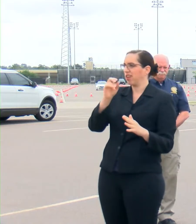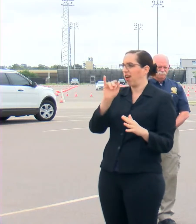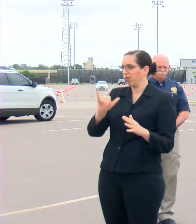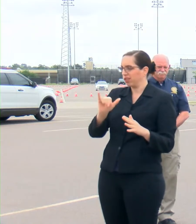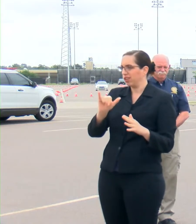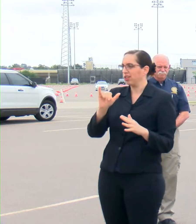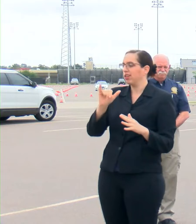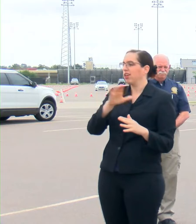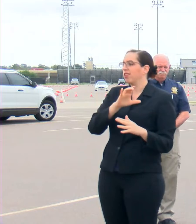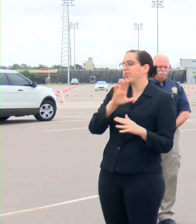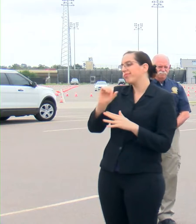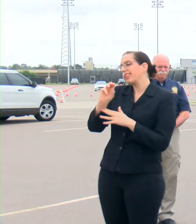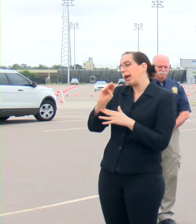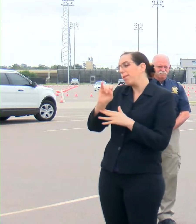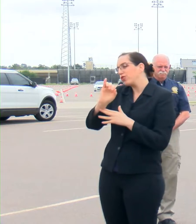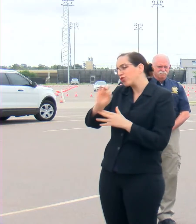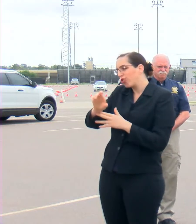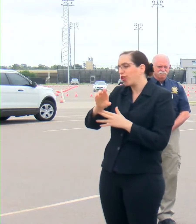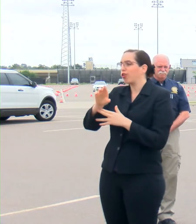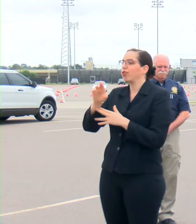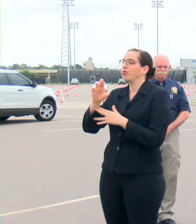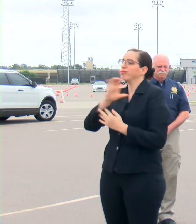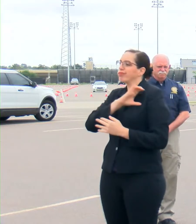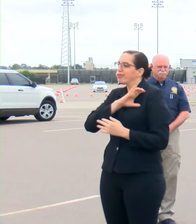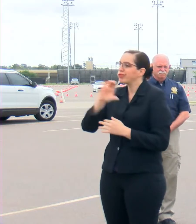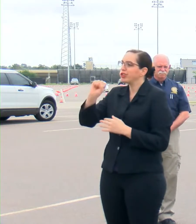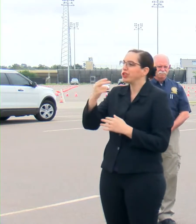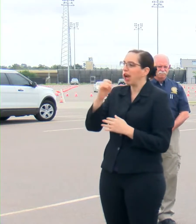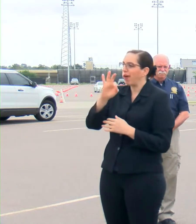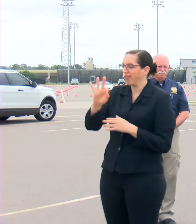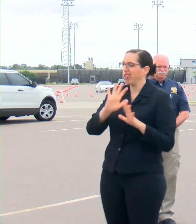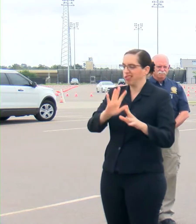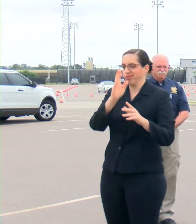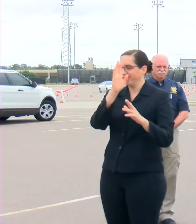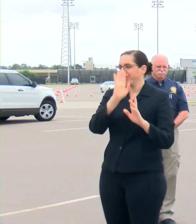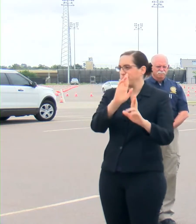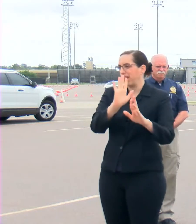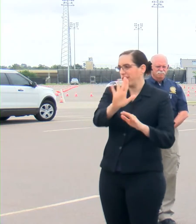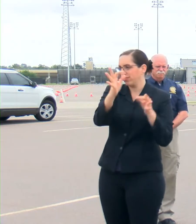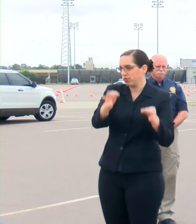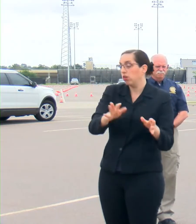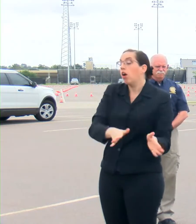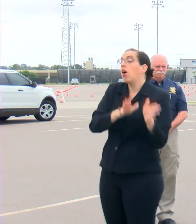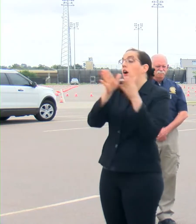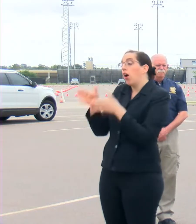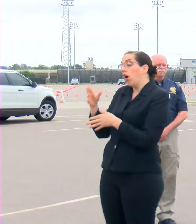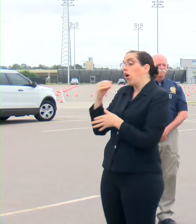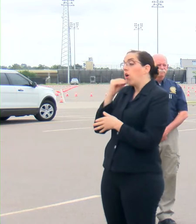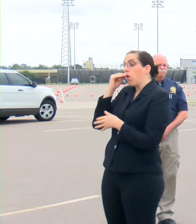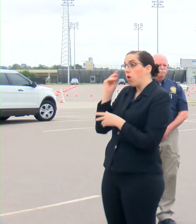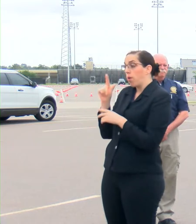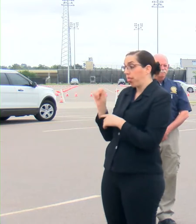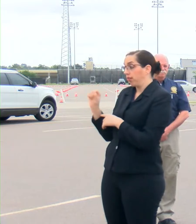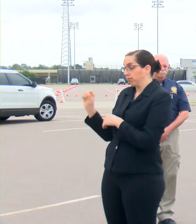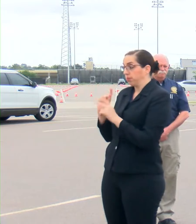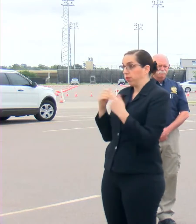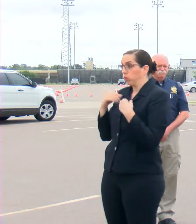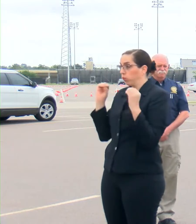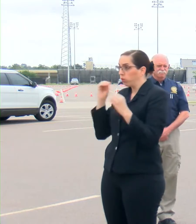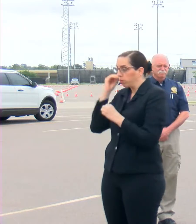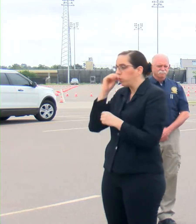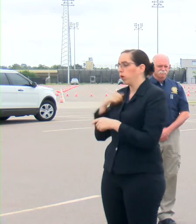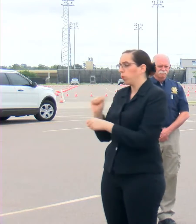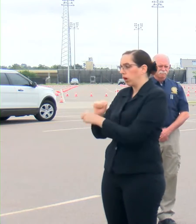County Commissioner's Court with respect to the jails. With respect to the homeless population, we are working with our homeless coalition partners, The Way